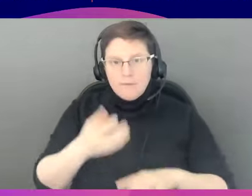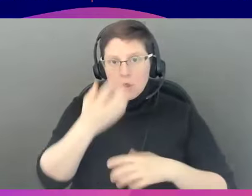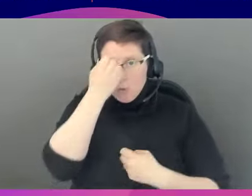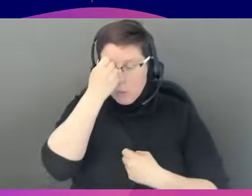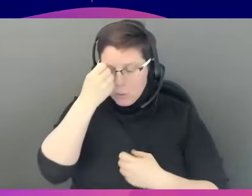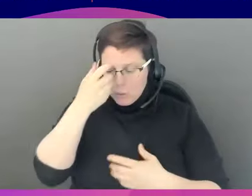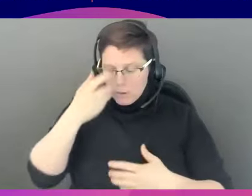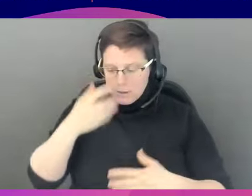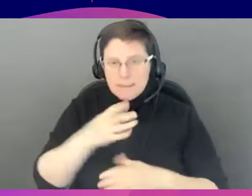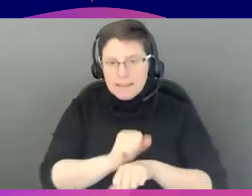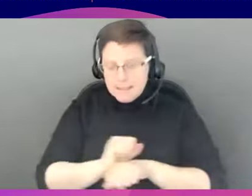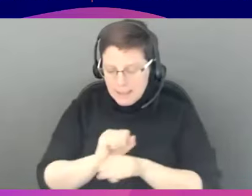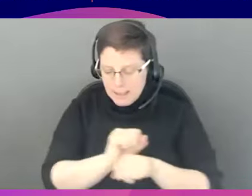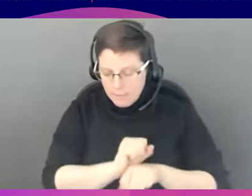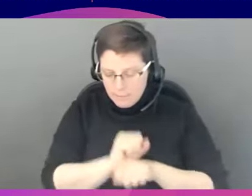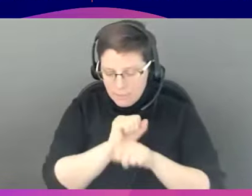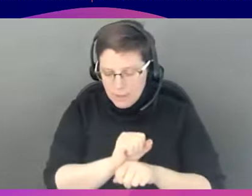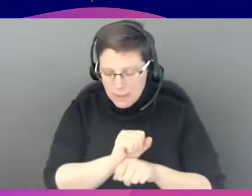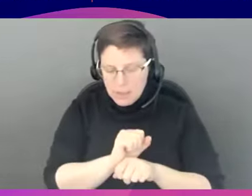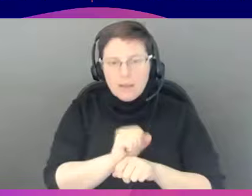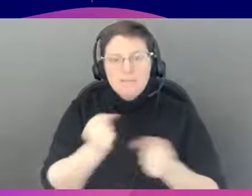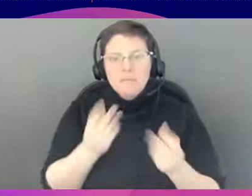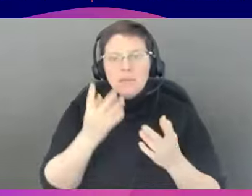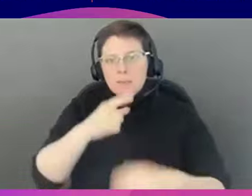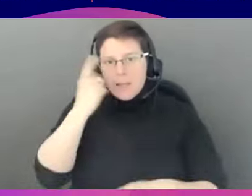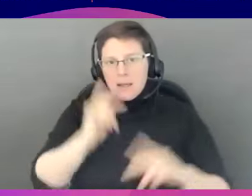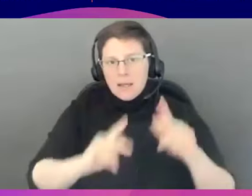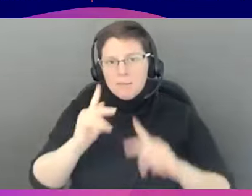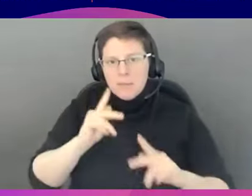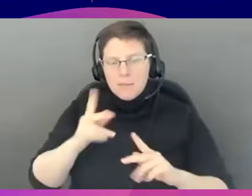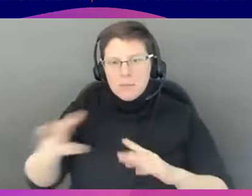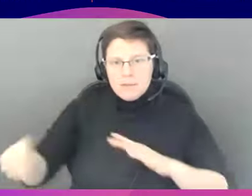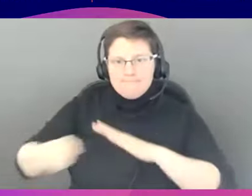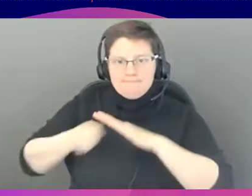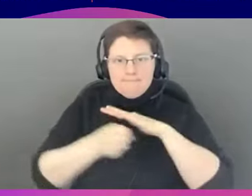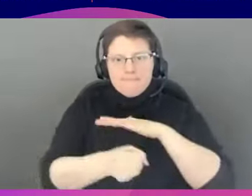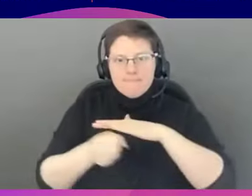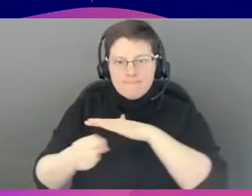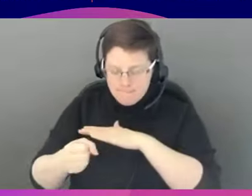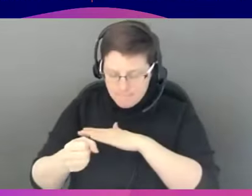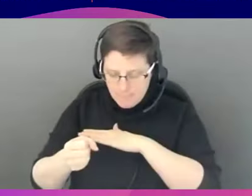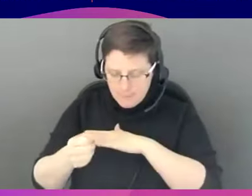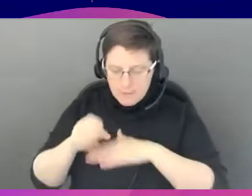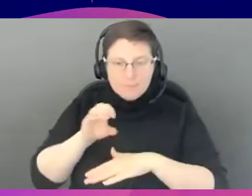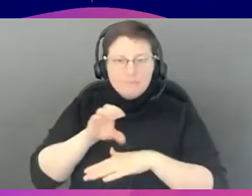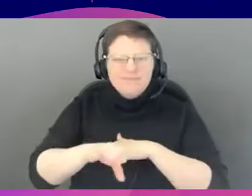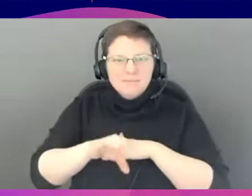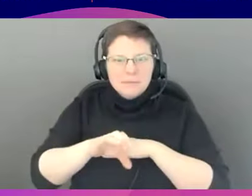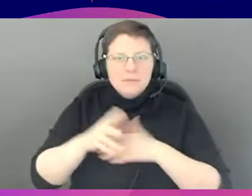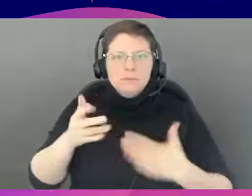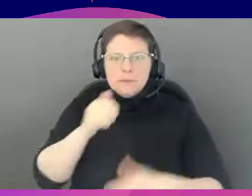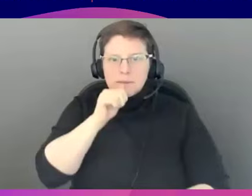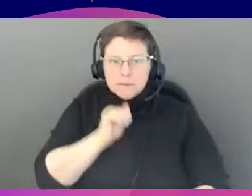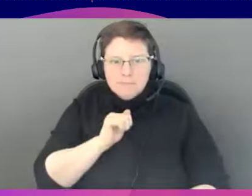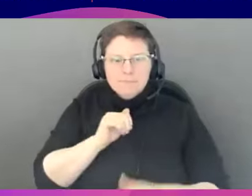now. And we're going to begin with a presentation by Claire and Sue before moving into the Q&A. And so I'll pass it over to both of you to get